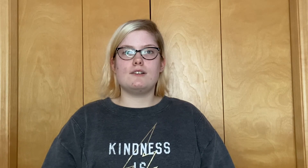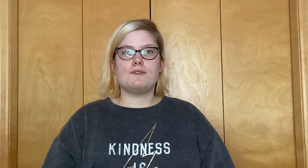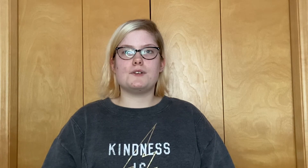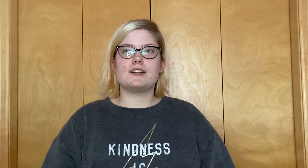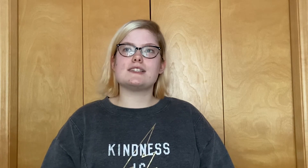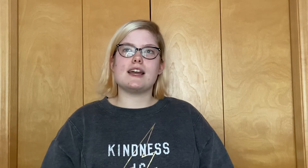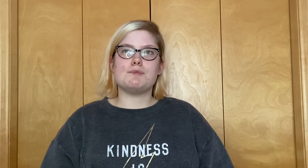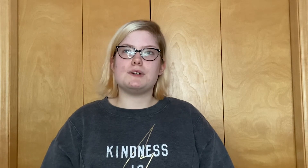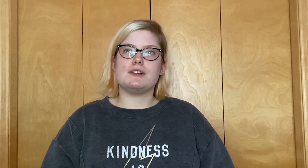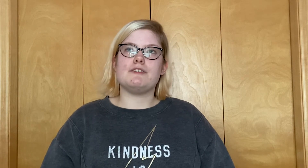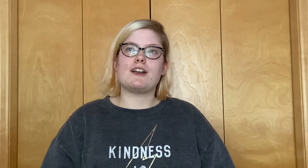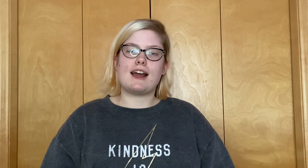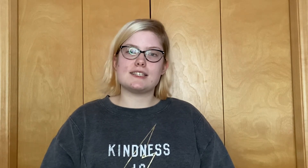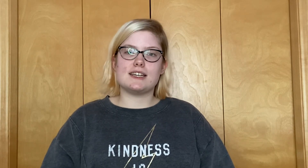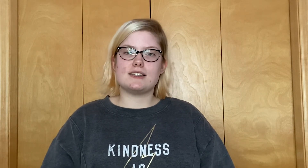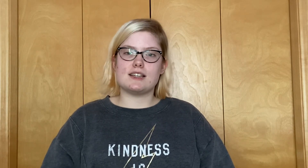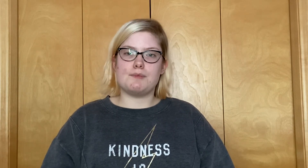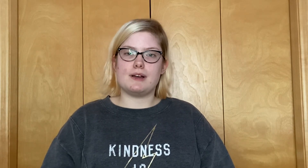for example, if you're asking somebody,